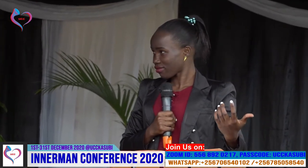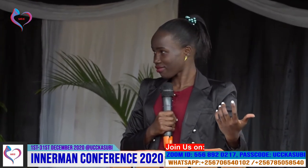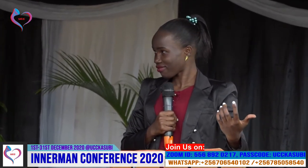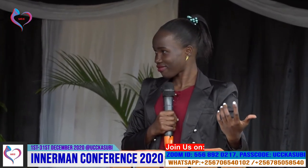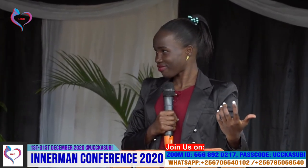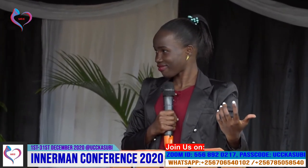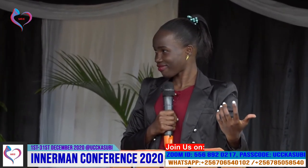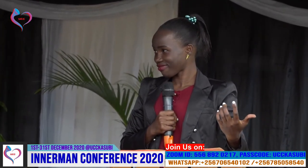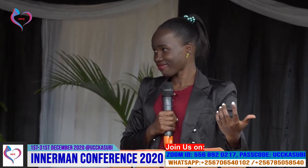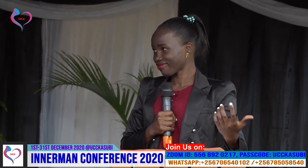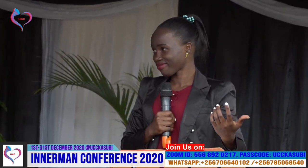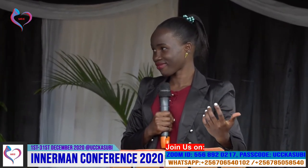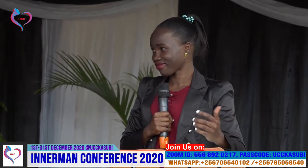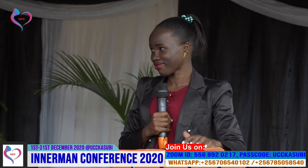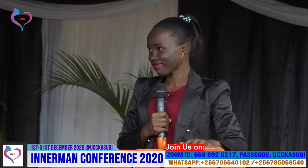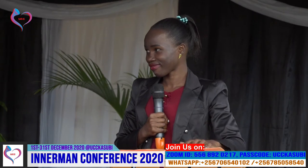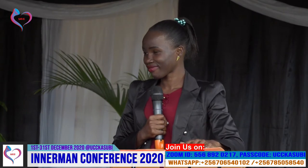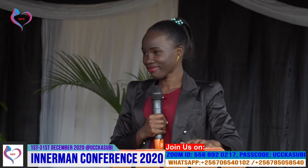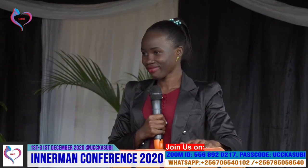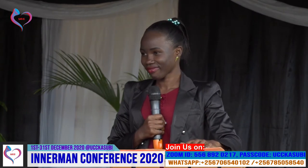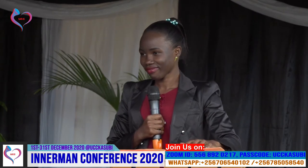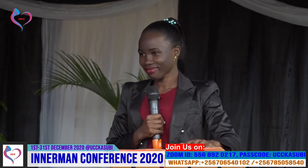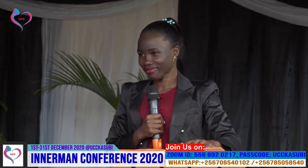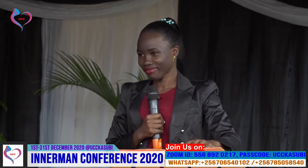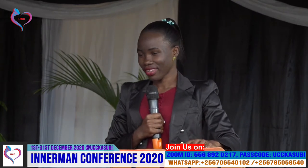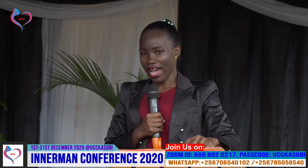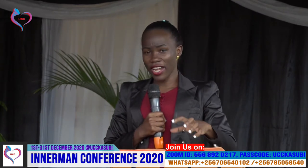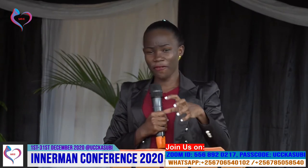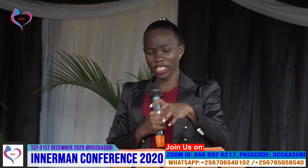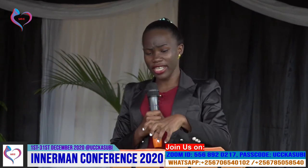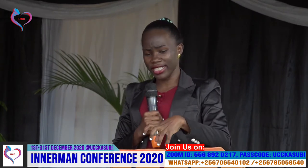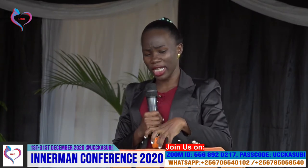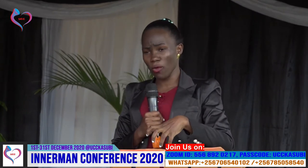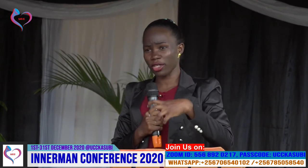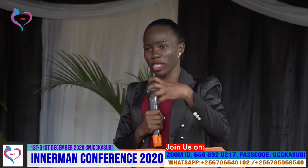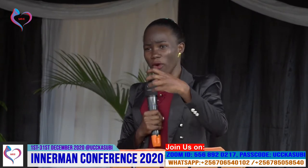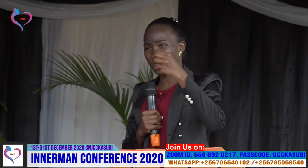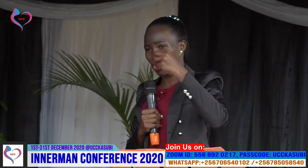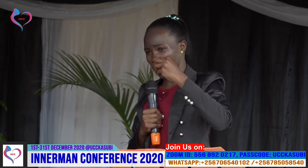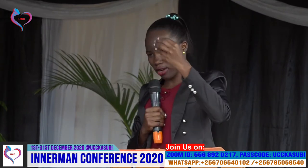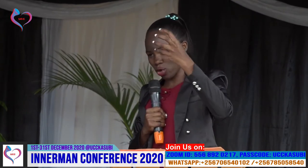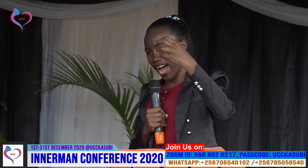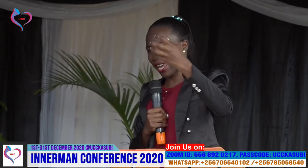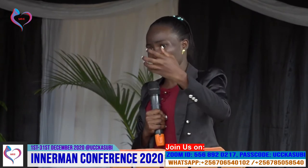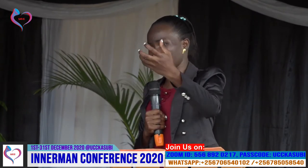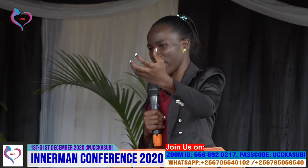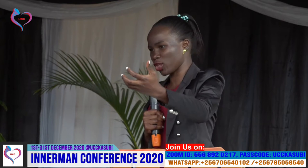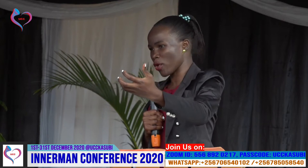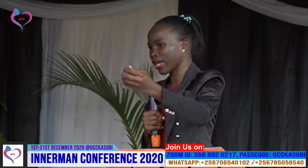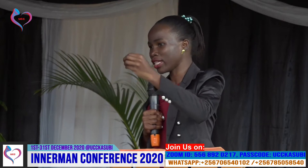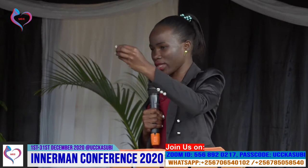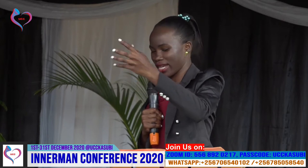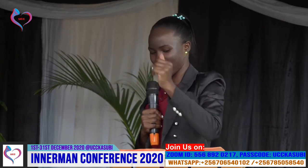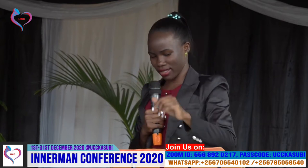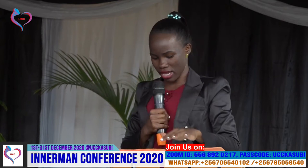now which word can I use? Okay, to the last things. Unfortunately, we don't want to hearken what you are